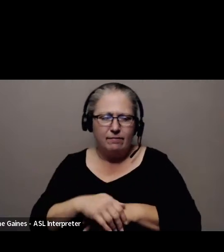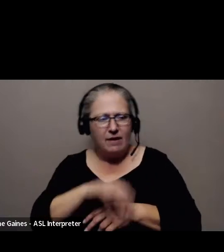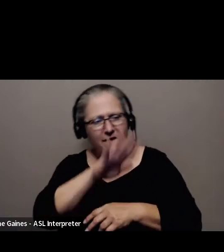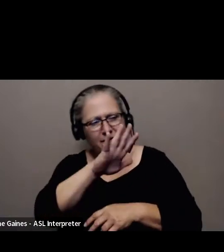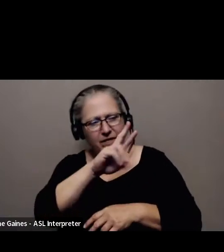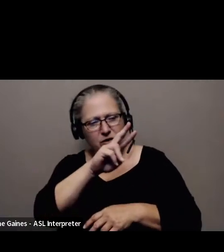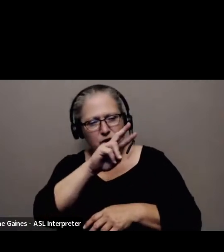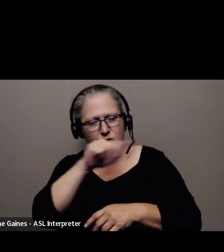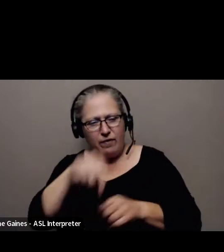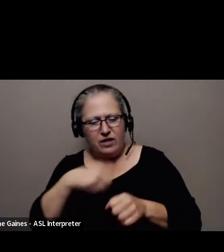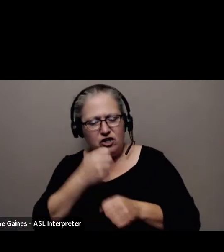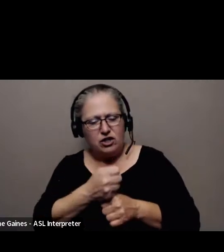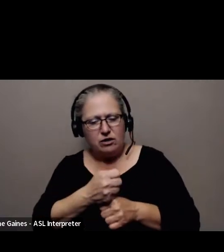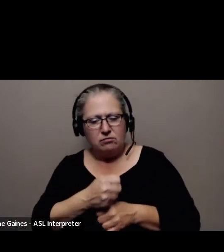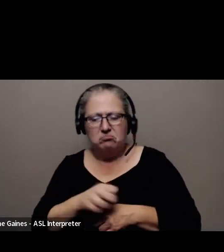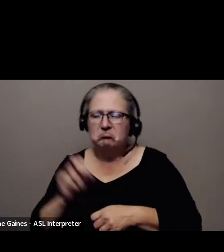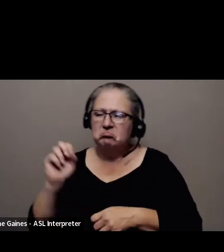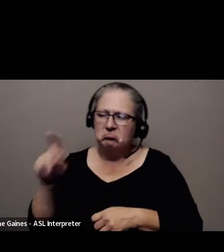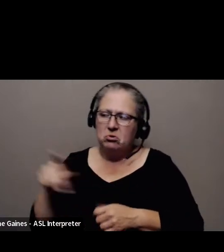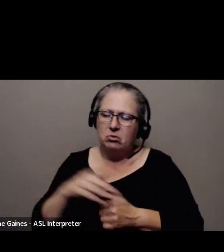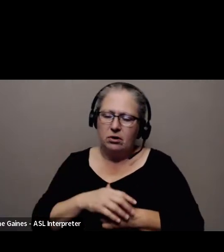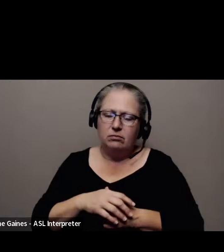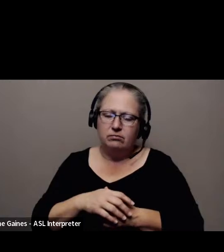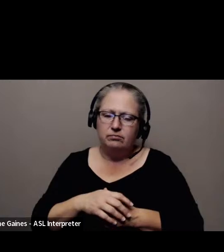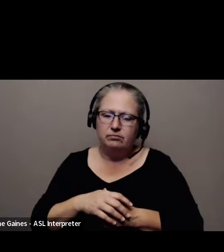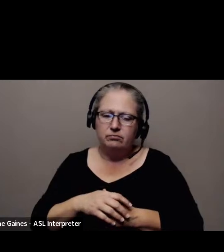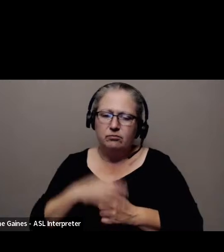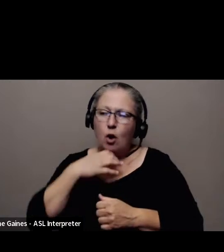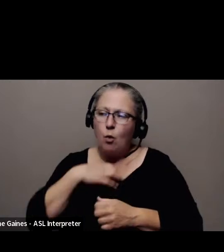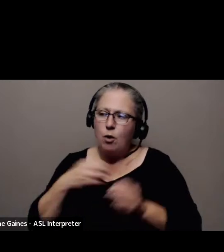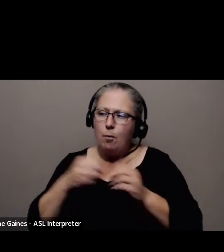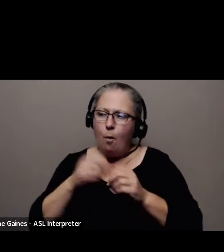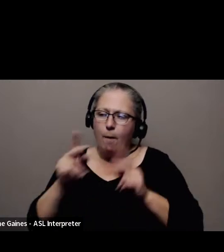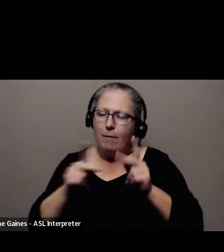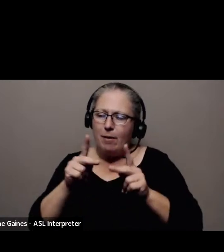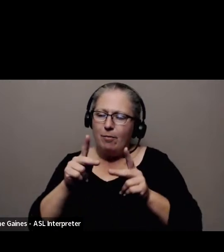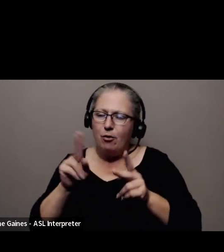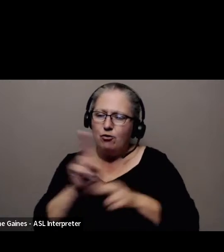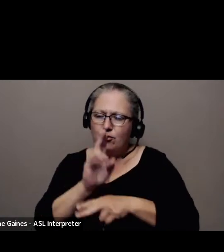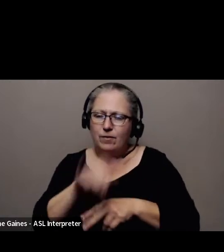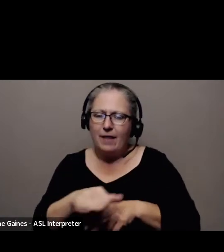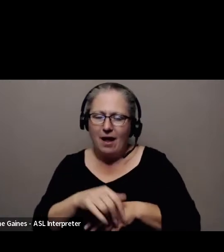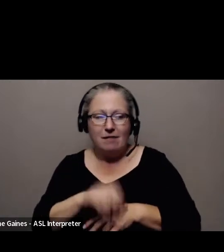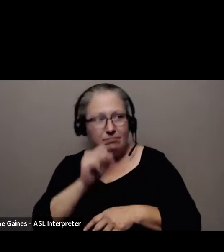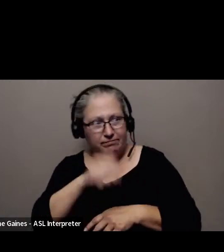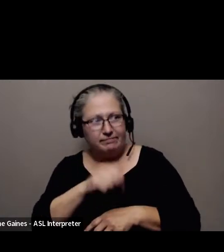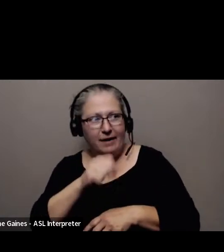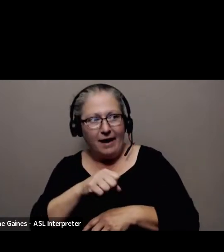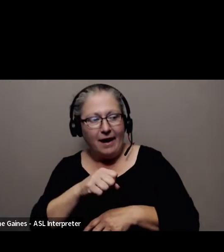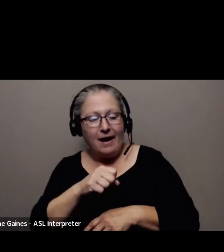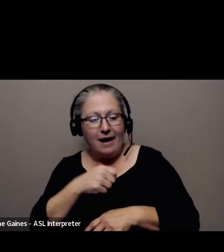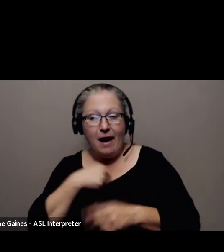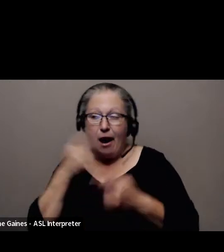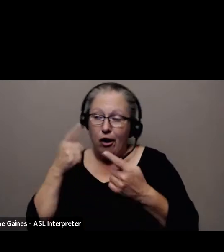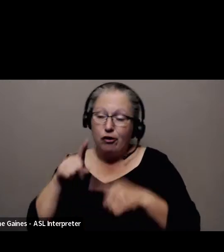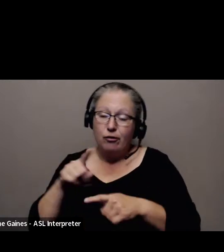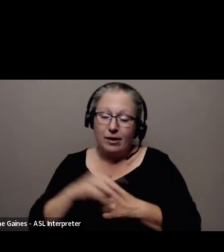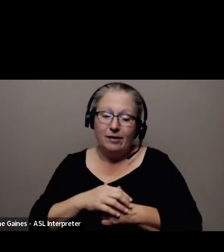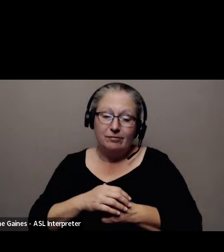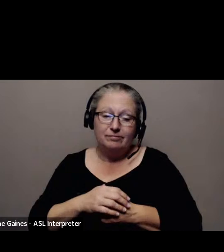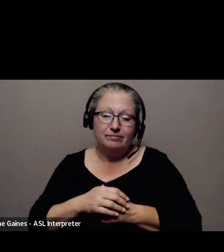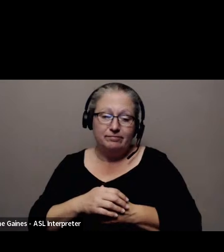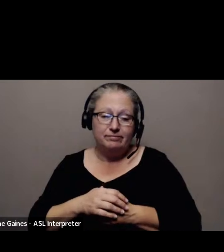52 this year. Okay. I wish So- more people And- took advantage know. of it. Yeah, well, maybe. I agree. Yeah, yeah. I